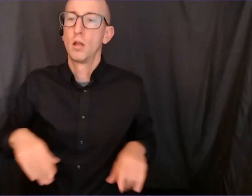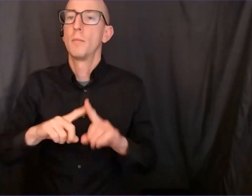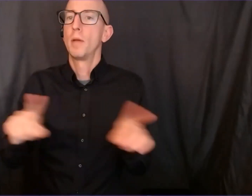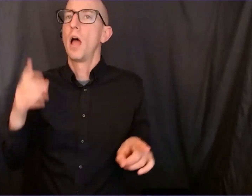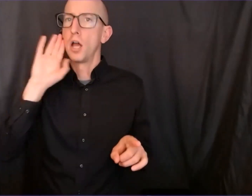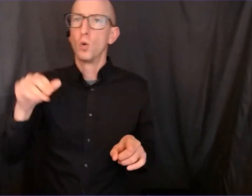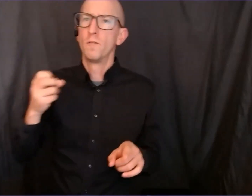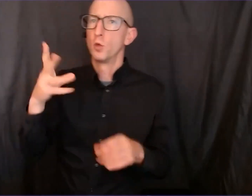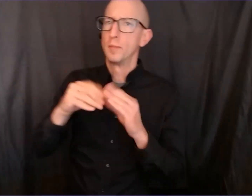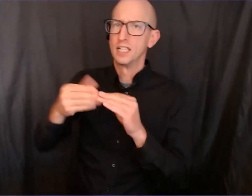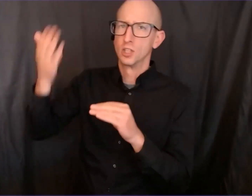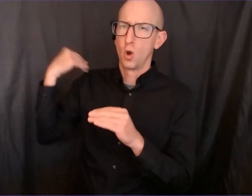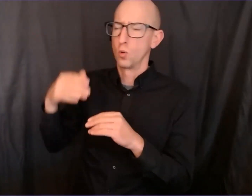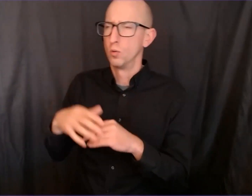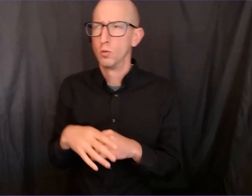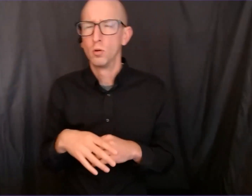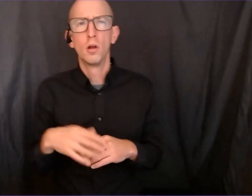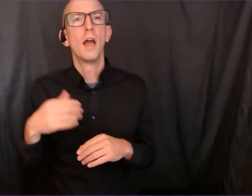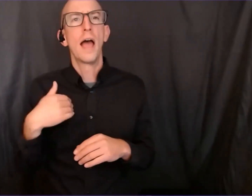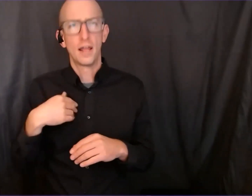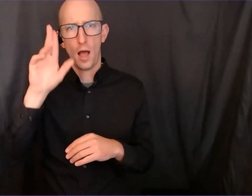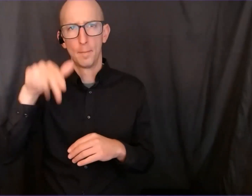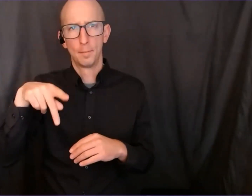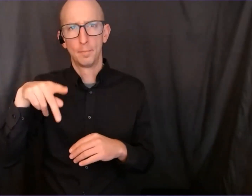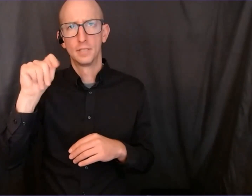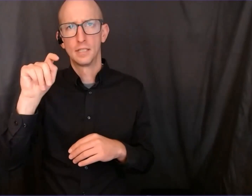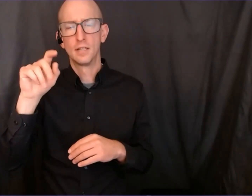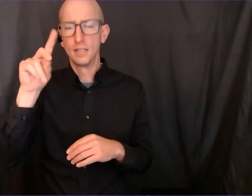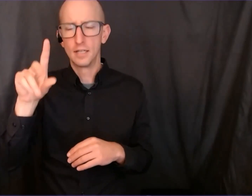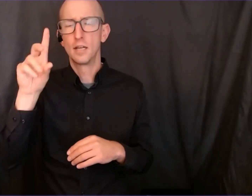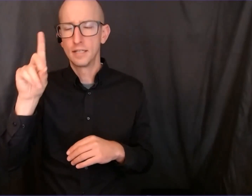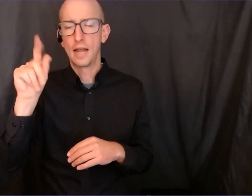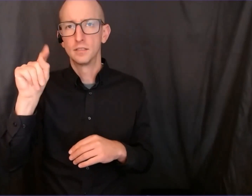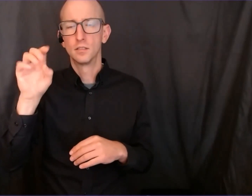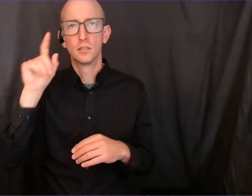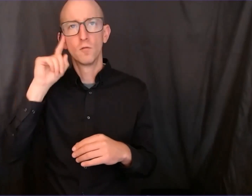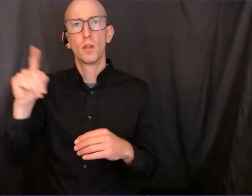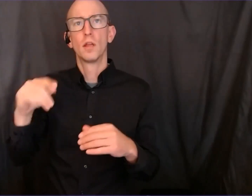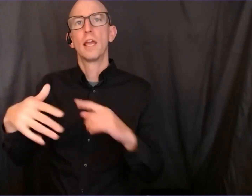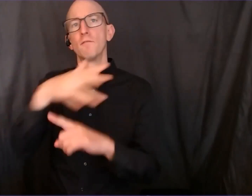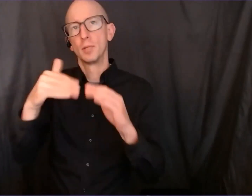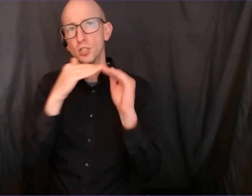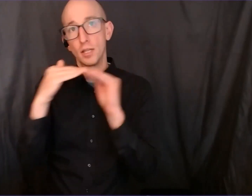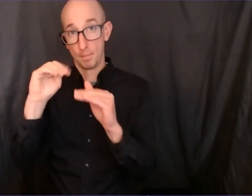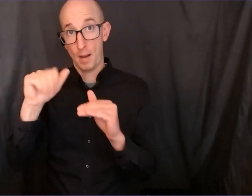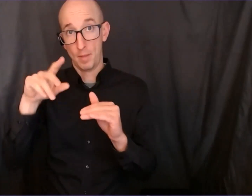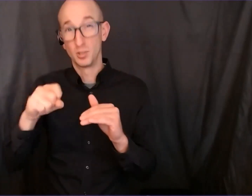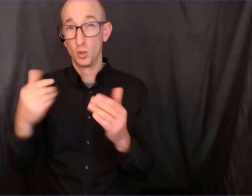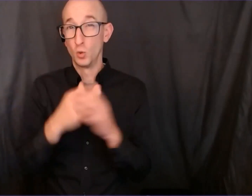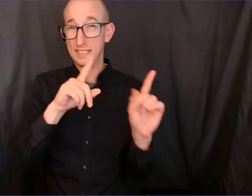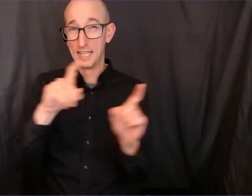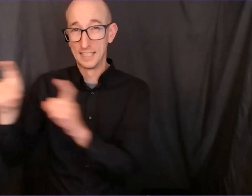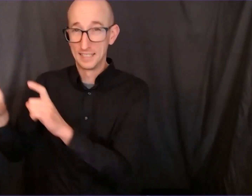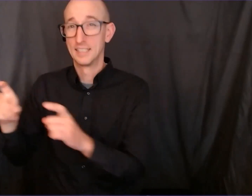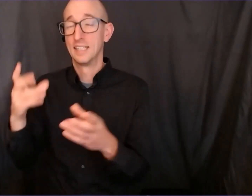back, when there was an update to the environmental justice maps in terms of the new census data, that we looked at some